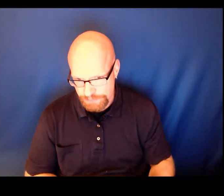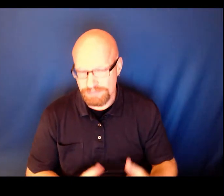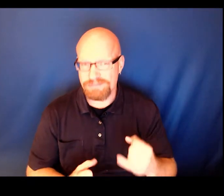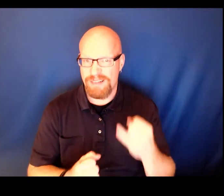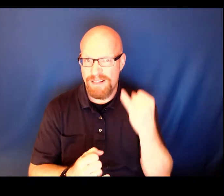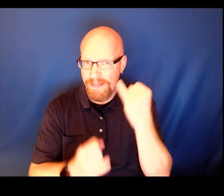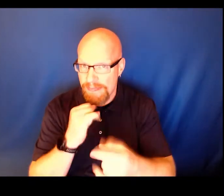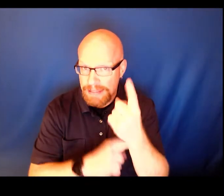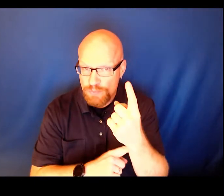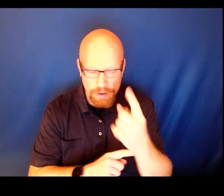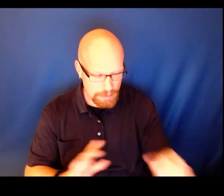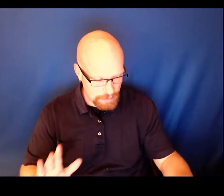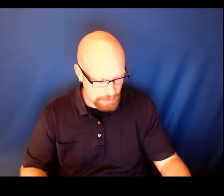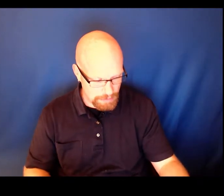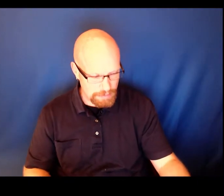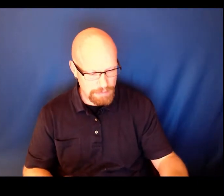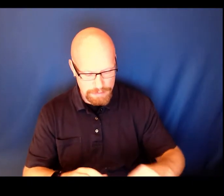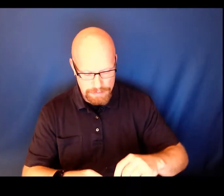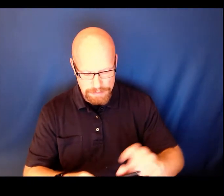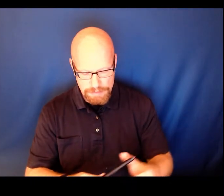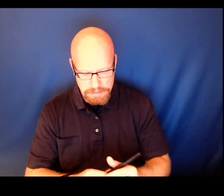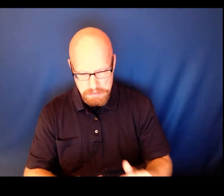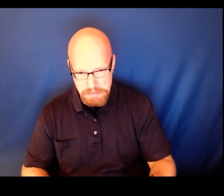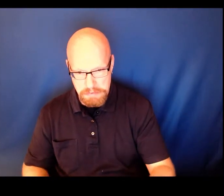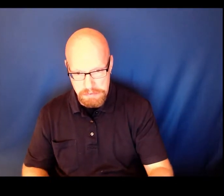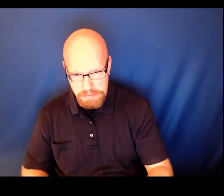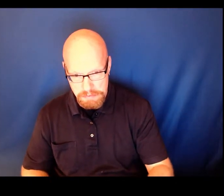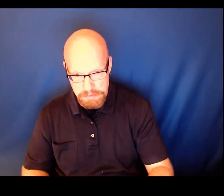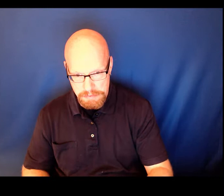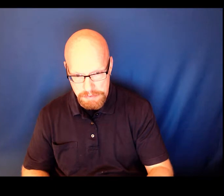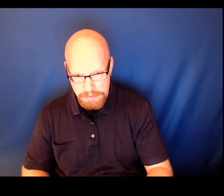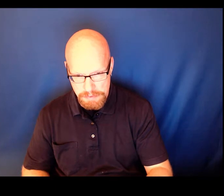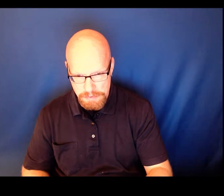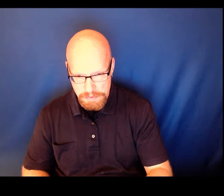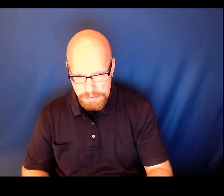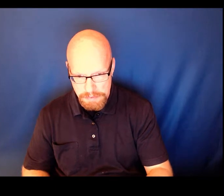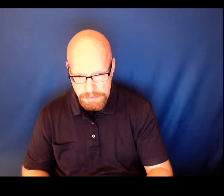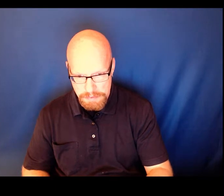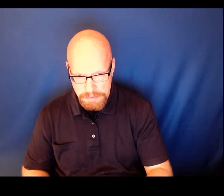x to the 6th power. Now the last one.